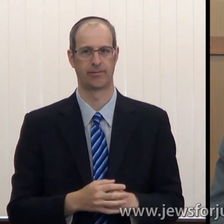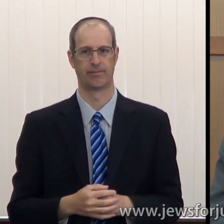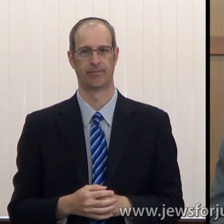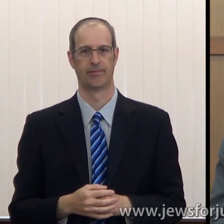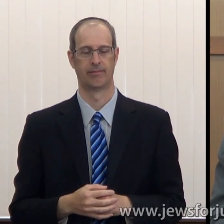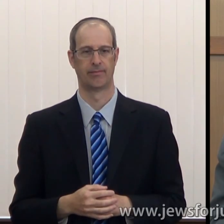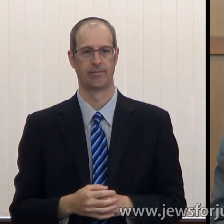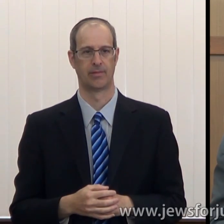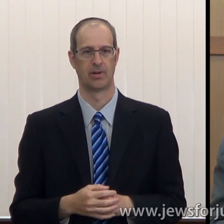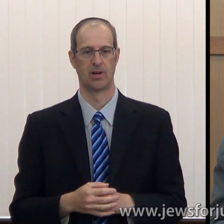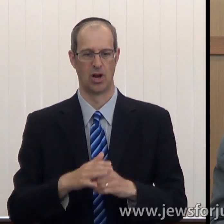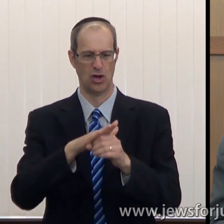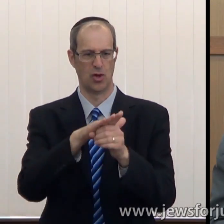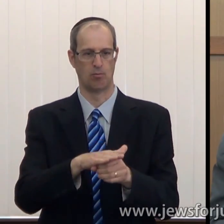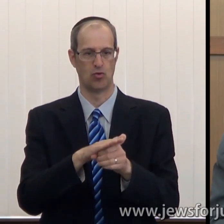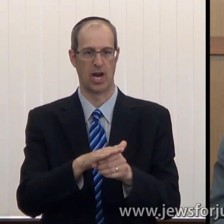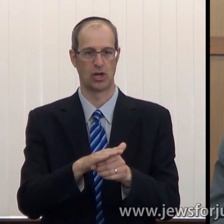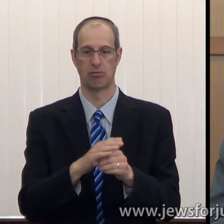The pressure may be gone.